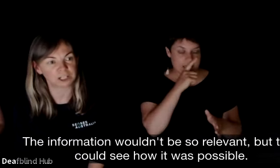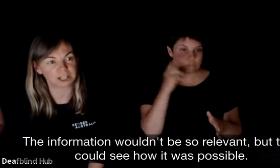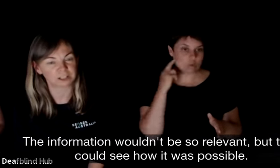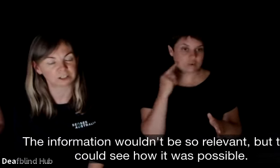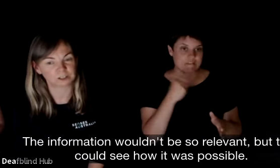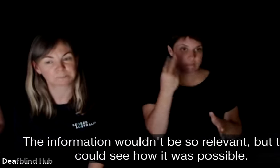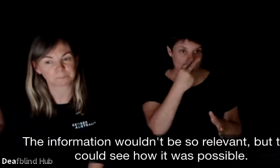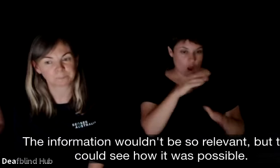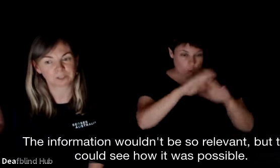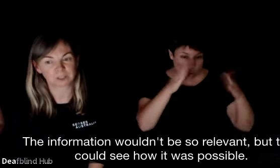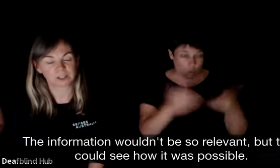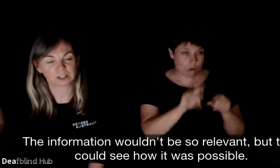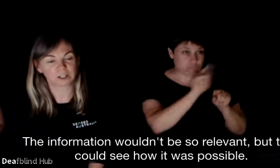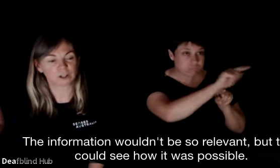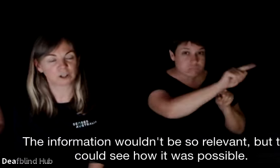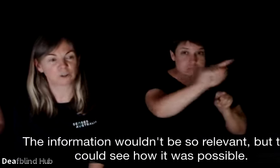to connect.